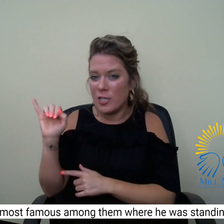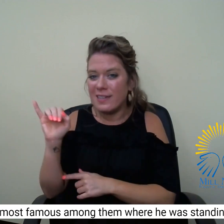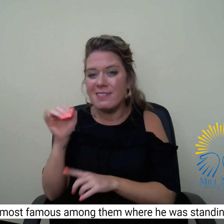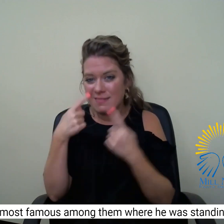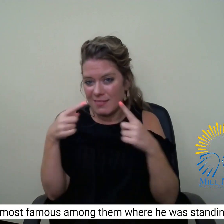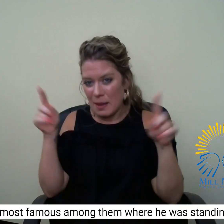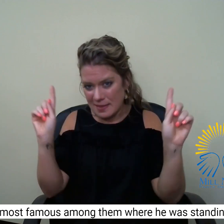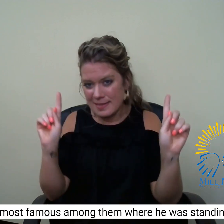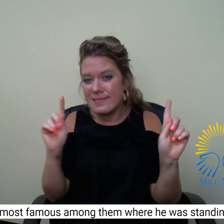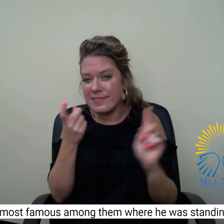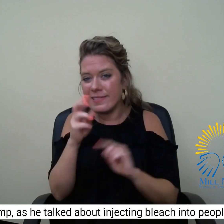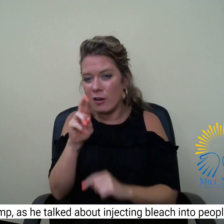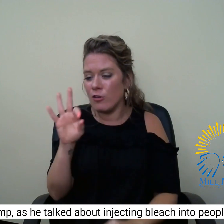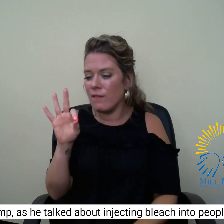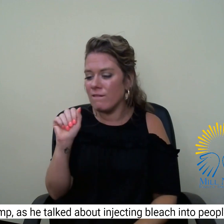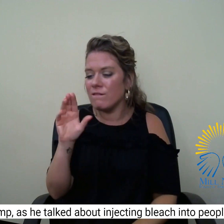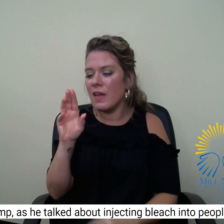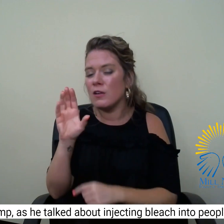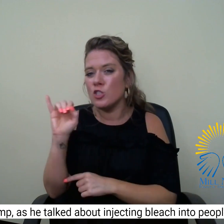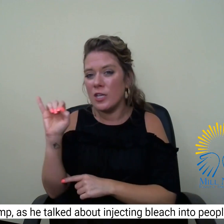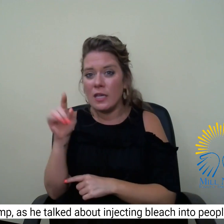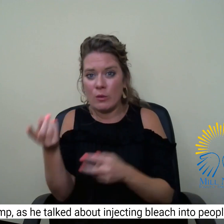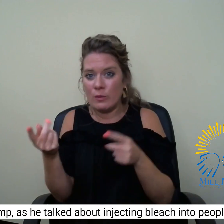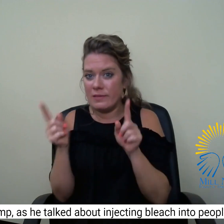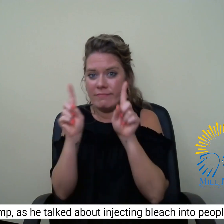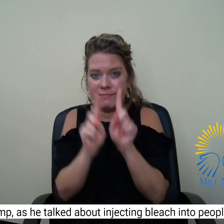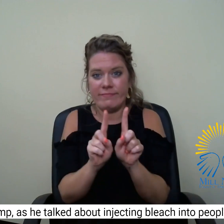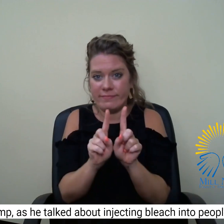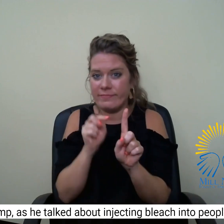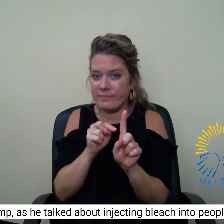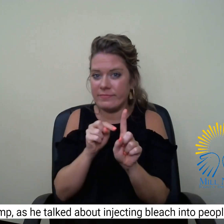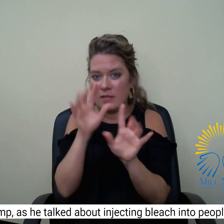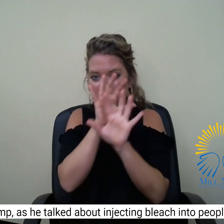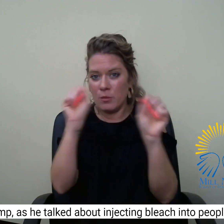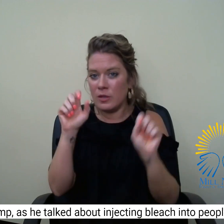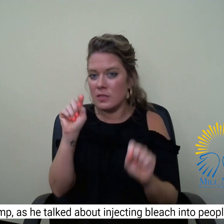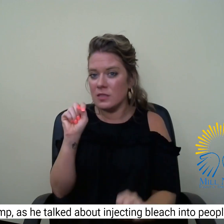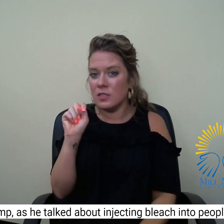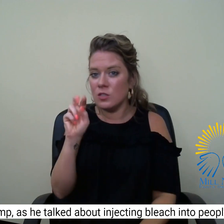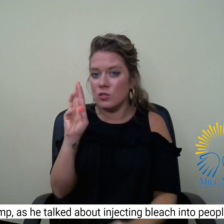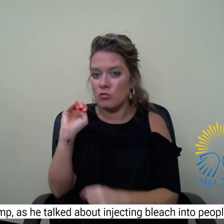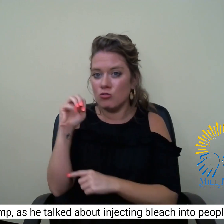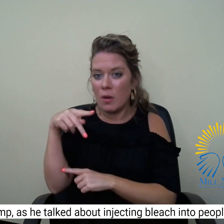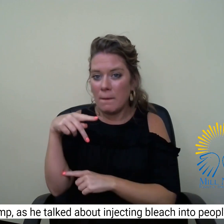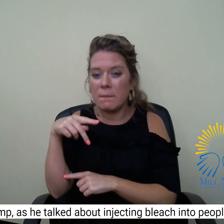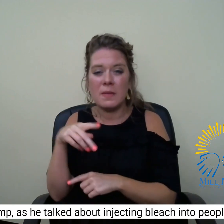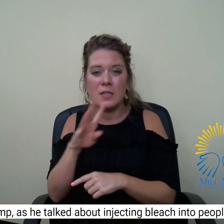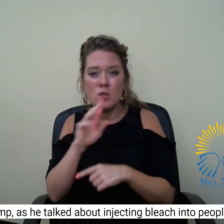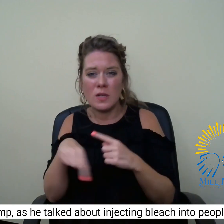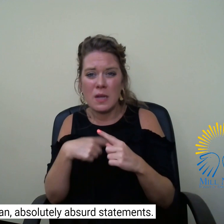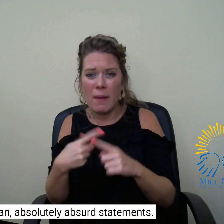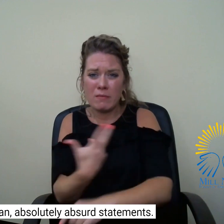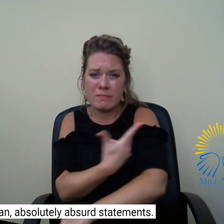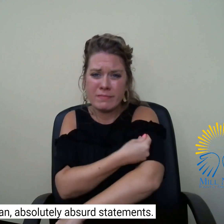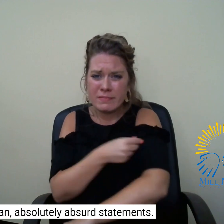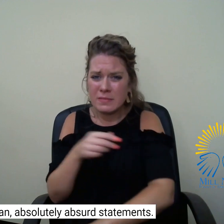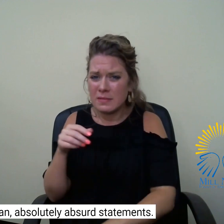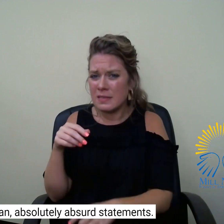was standing right near Donald Trump as he talked about injecting bleach into people. I mean, absolutely